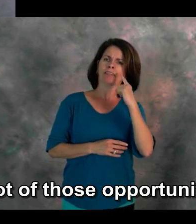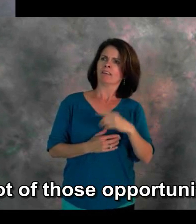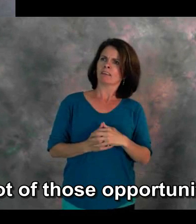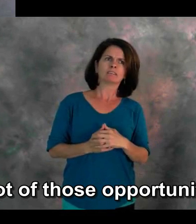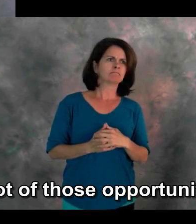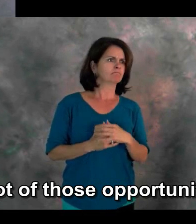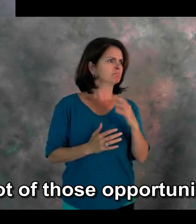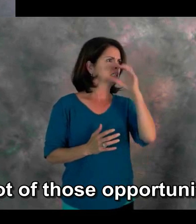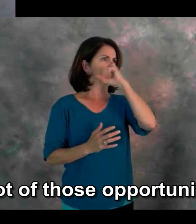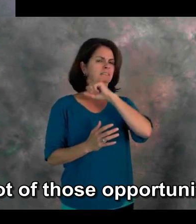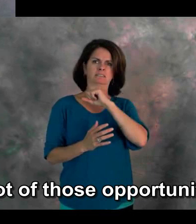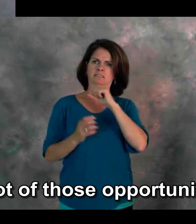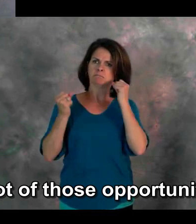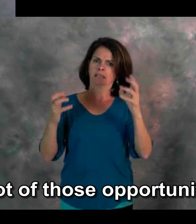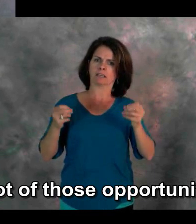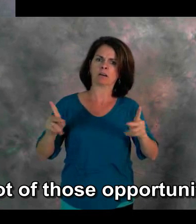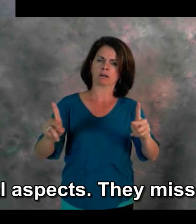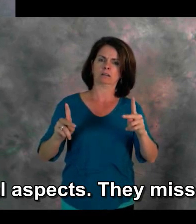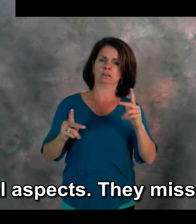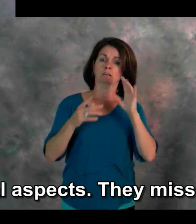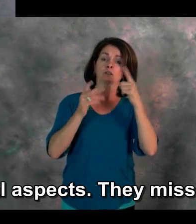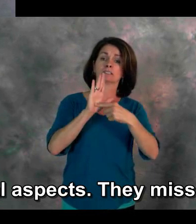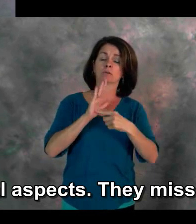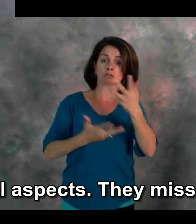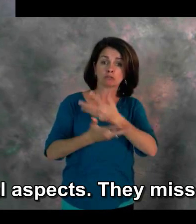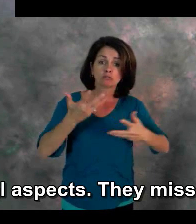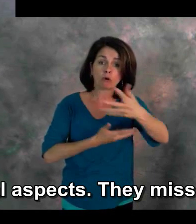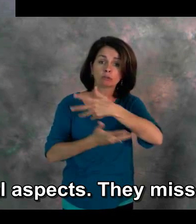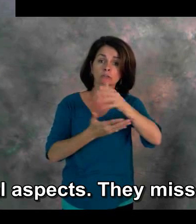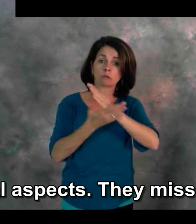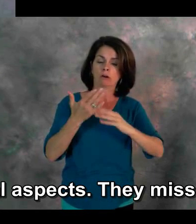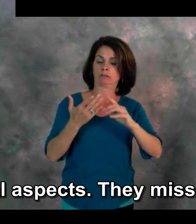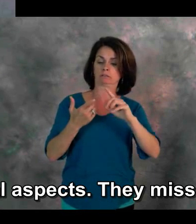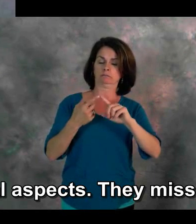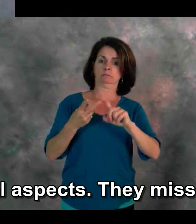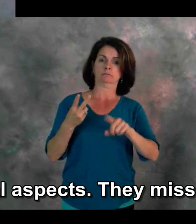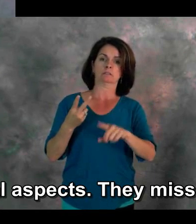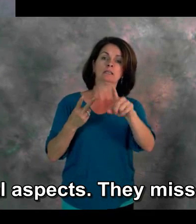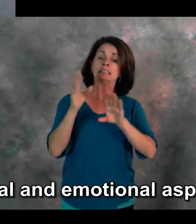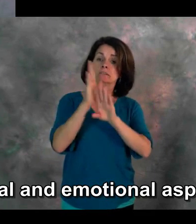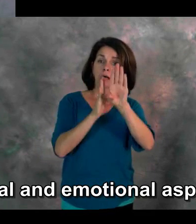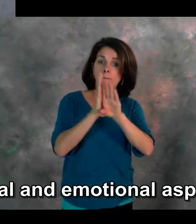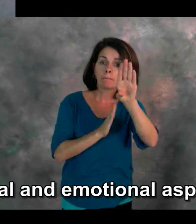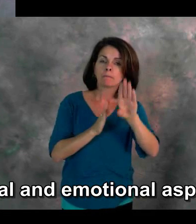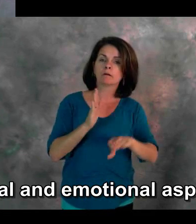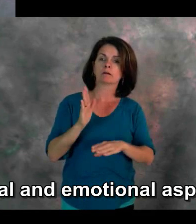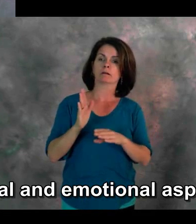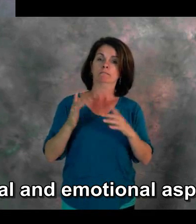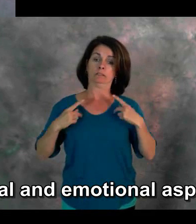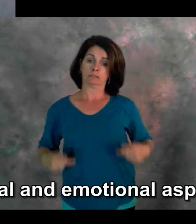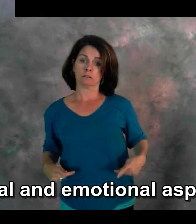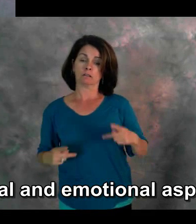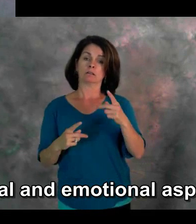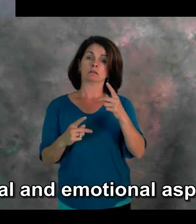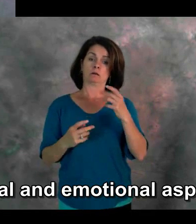any sort miss out on a lot of those opportunities. They miss out on the social aspects. They miss out on the